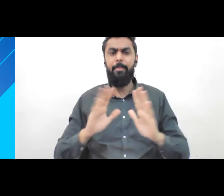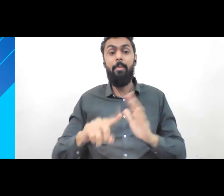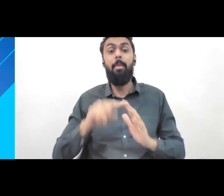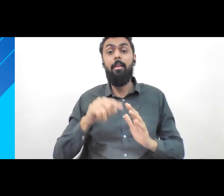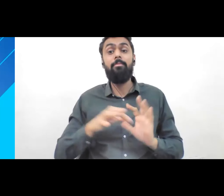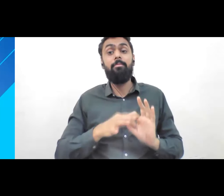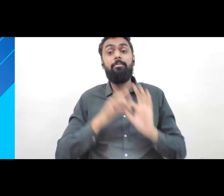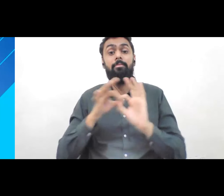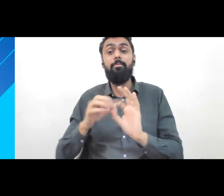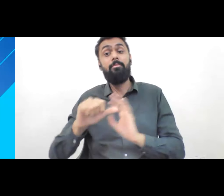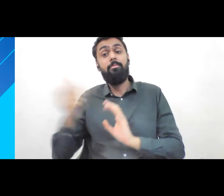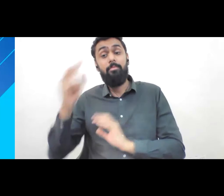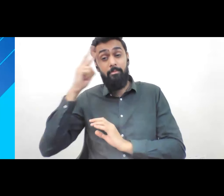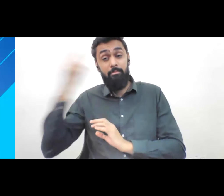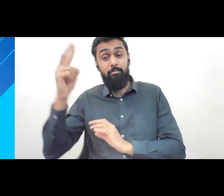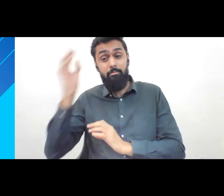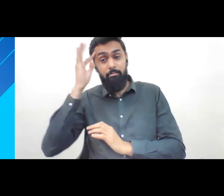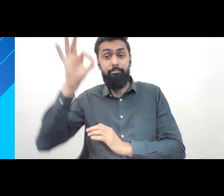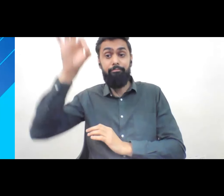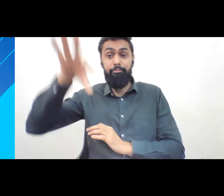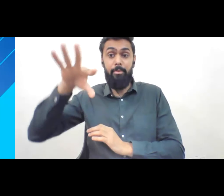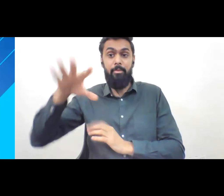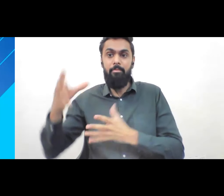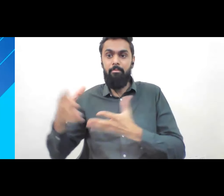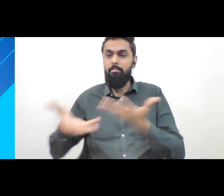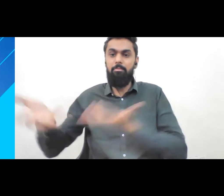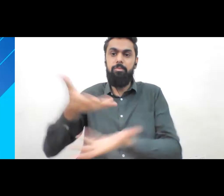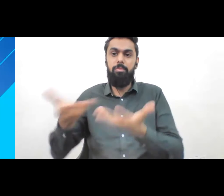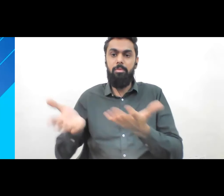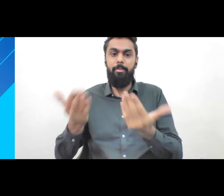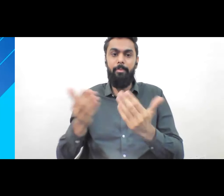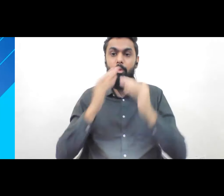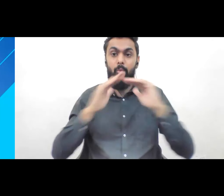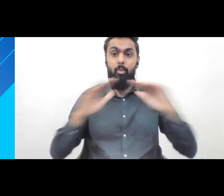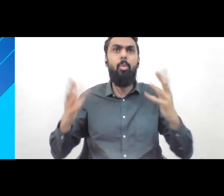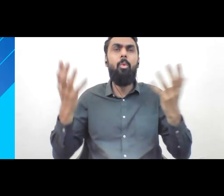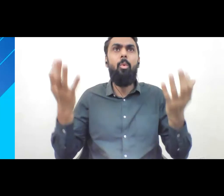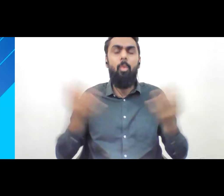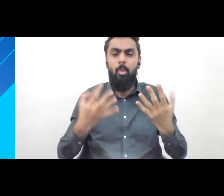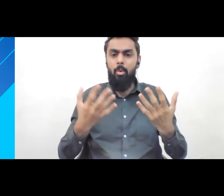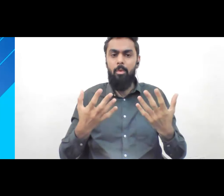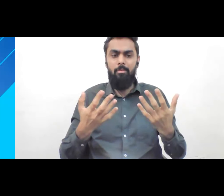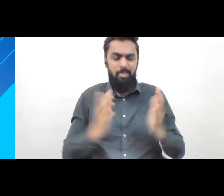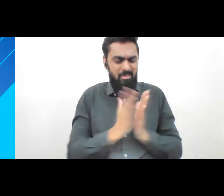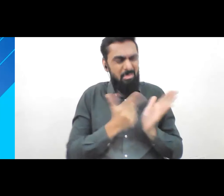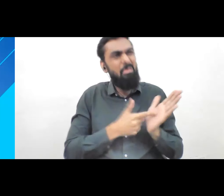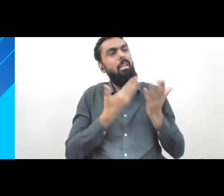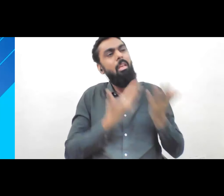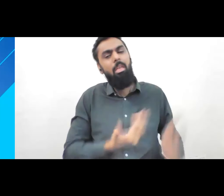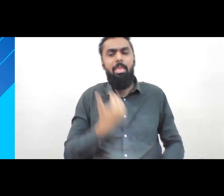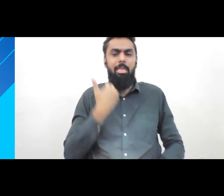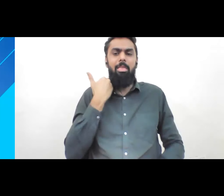bring other ideas, because sometimes students want a bit of a break from the textbook.